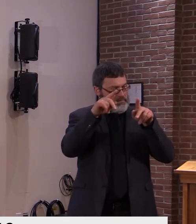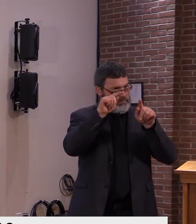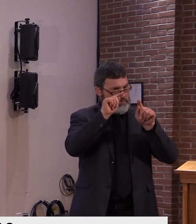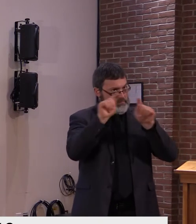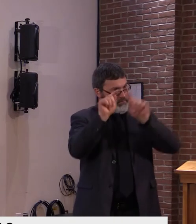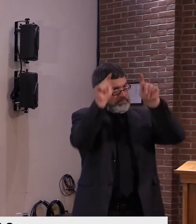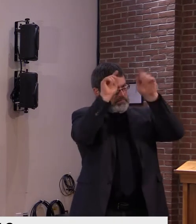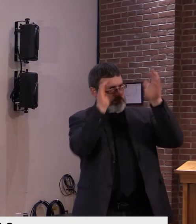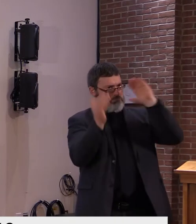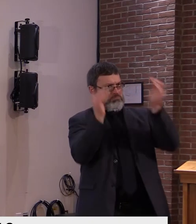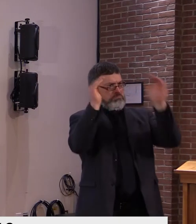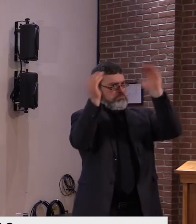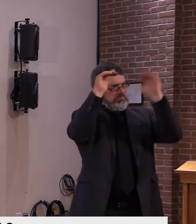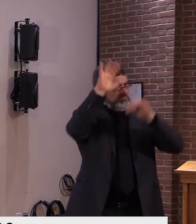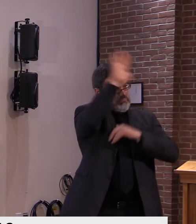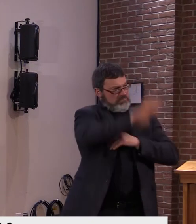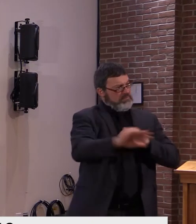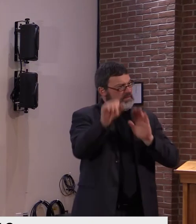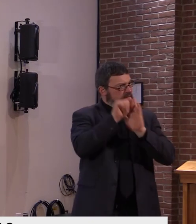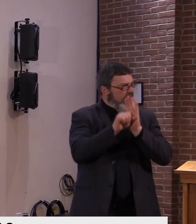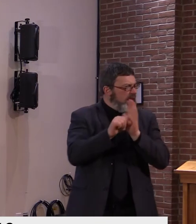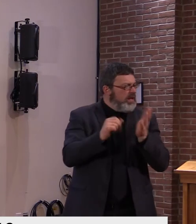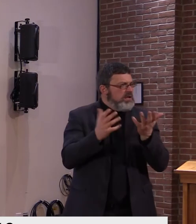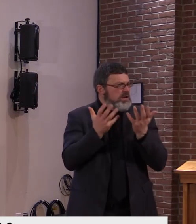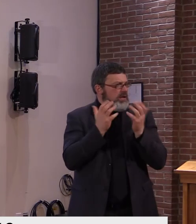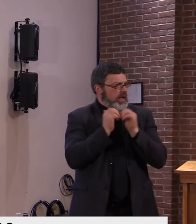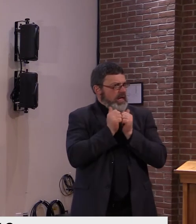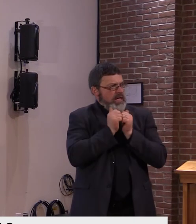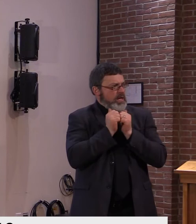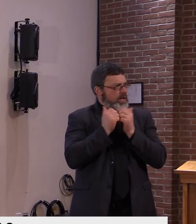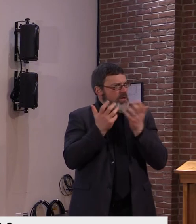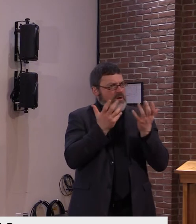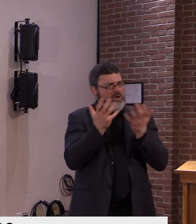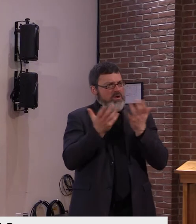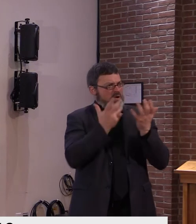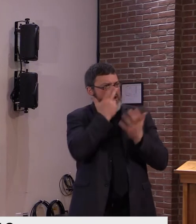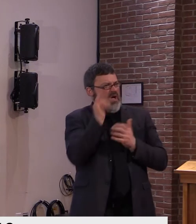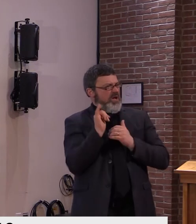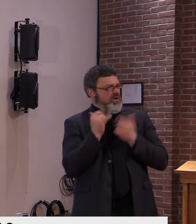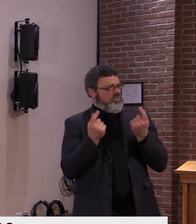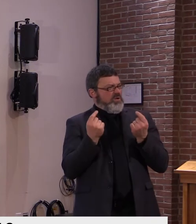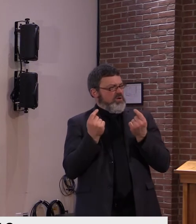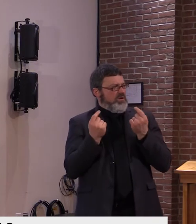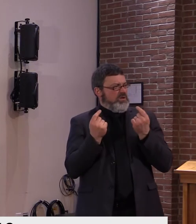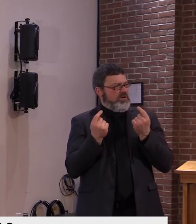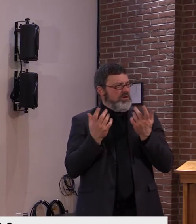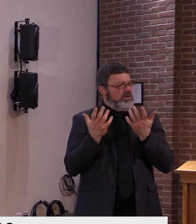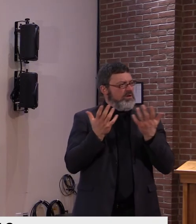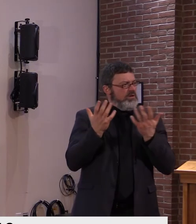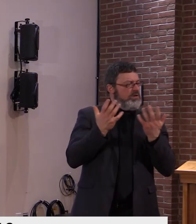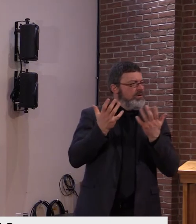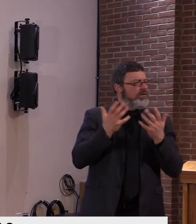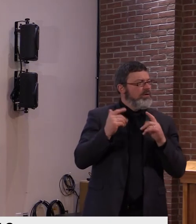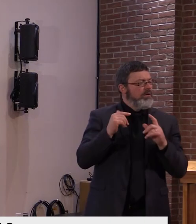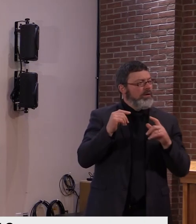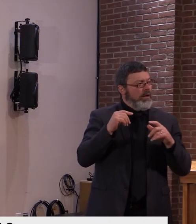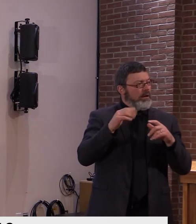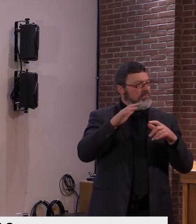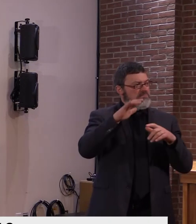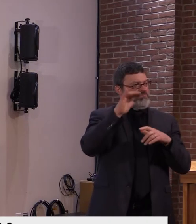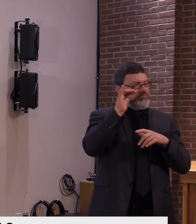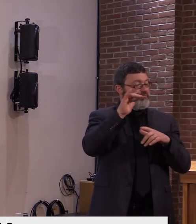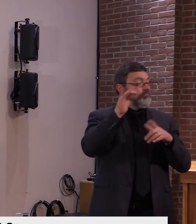And to follow on the topic, I'm wondering if there are testing opportunities and